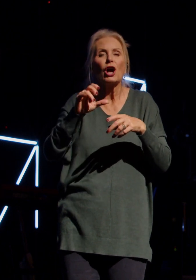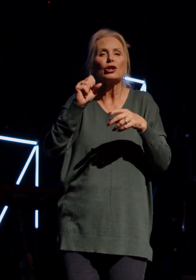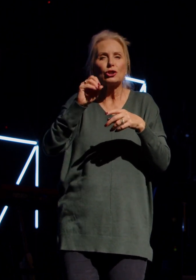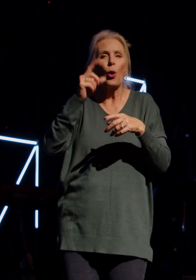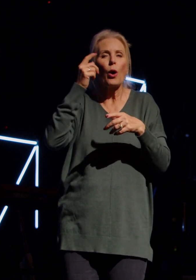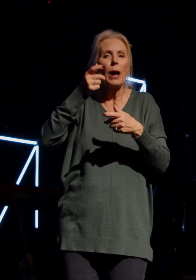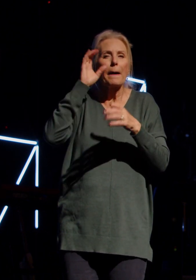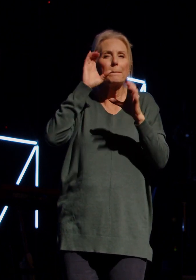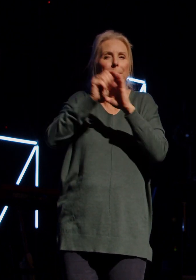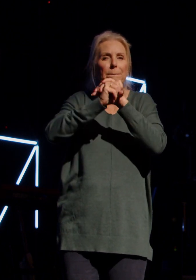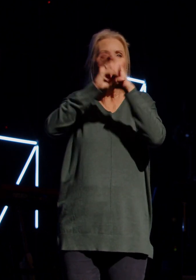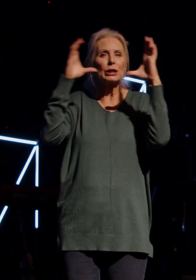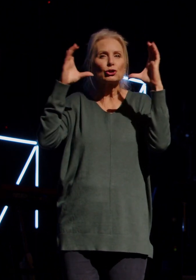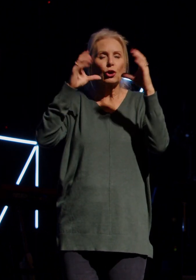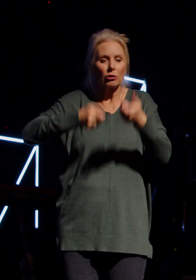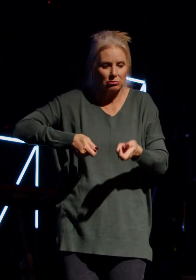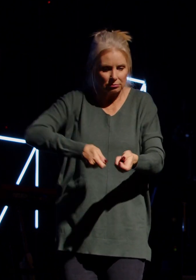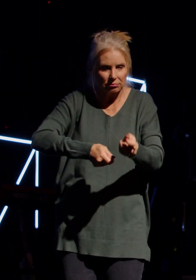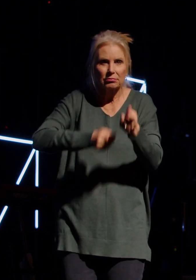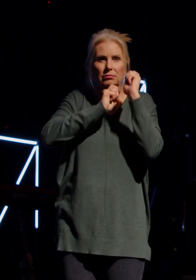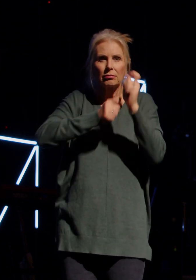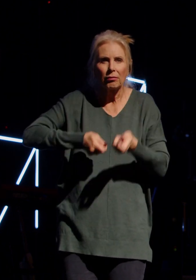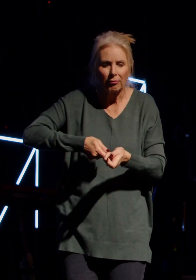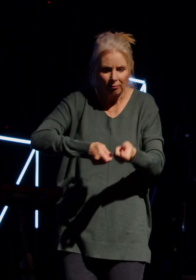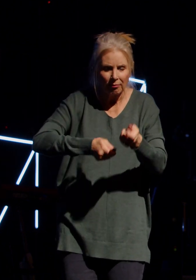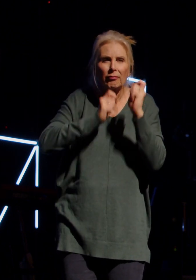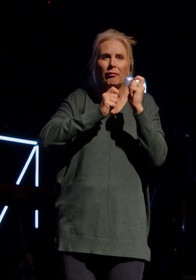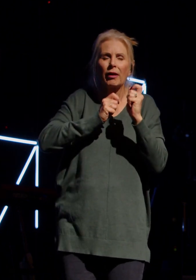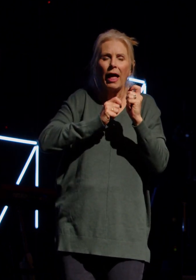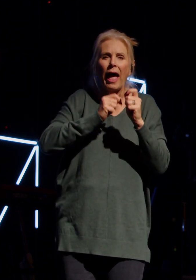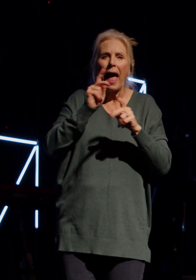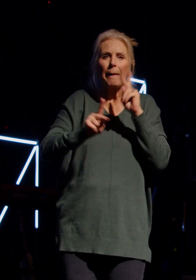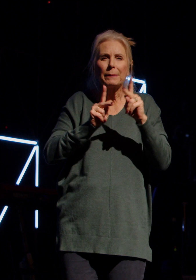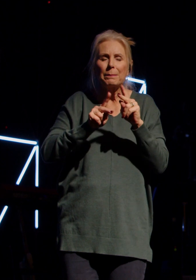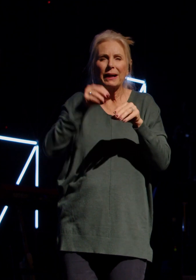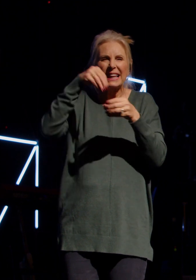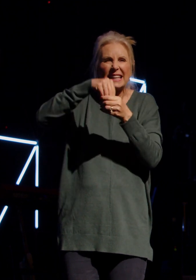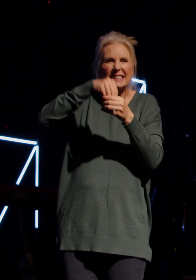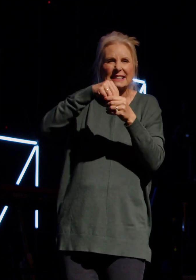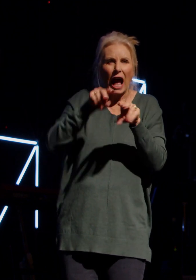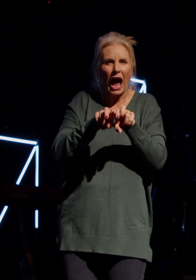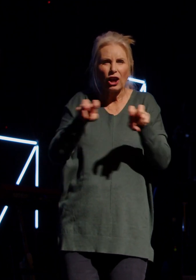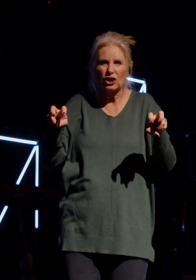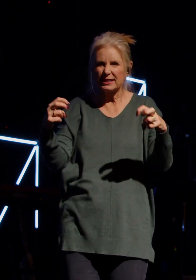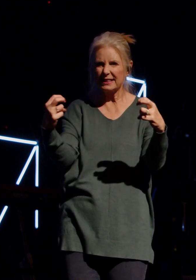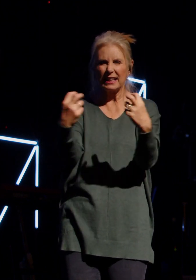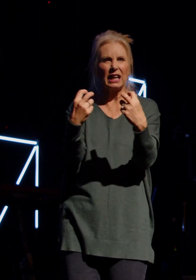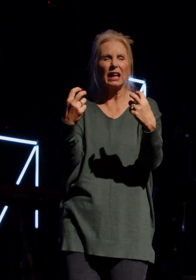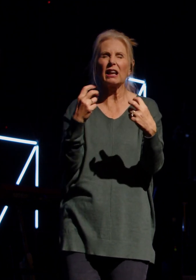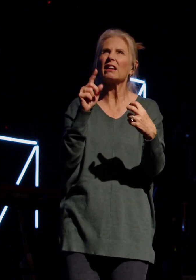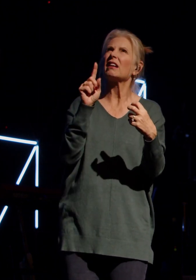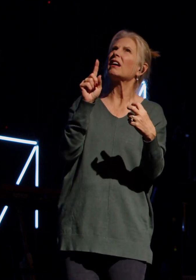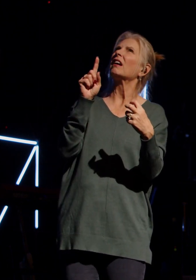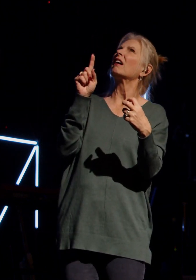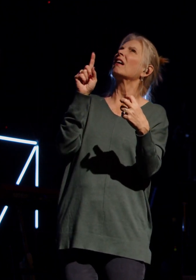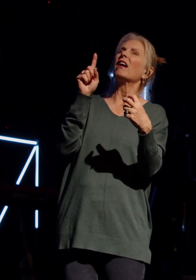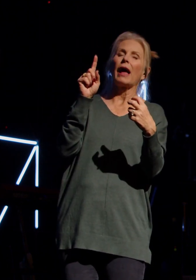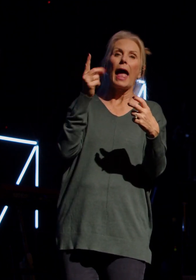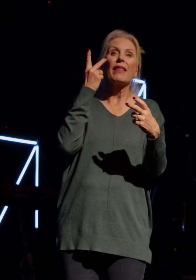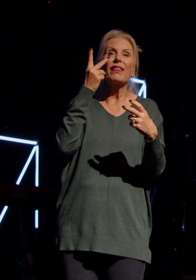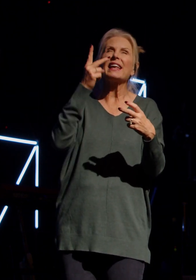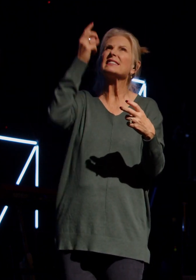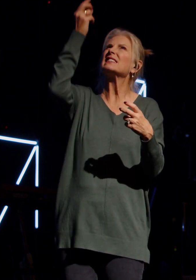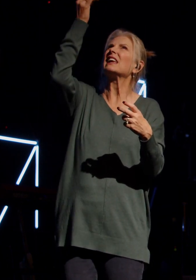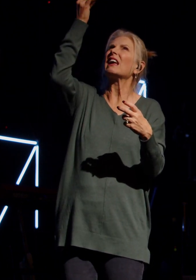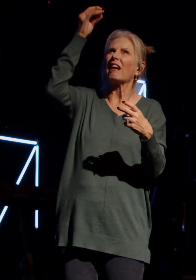mean, more than likely they're inside and dirt is starting to fall on top and people's looking up and dirt's starting to hit them, maybe even hitting Jesus in the head. And they see